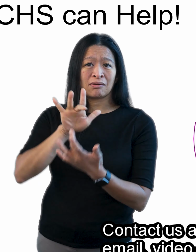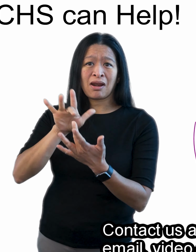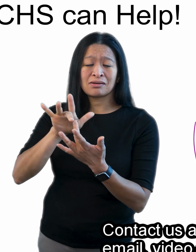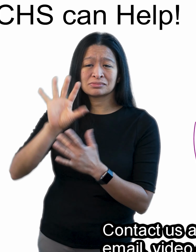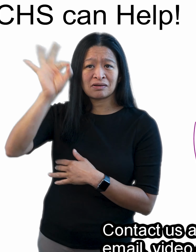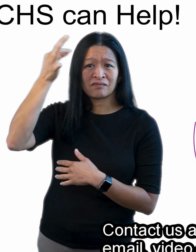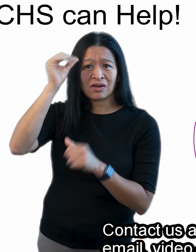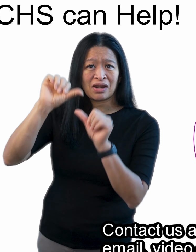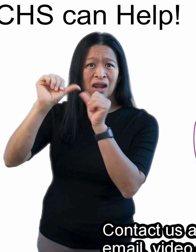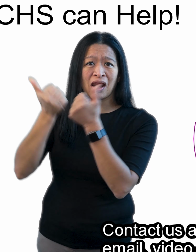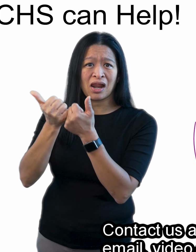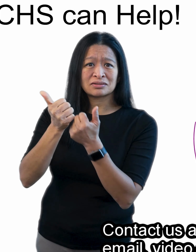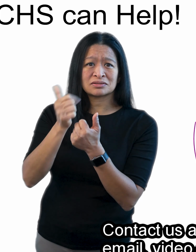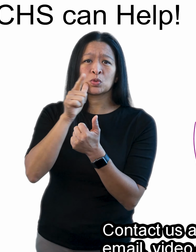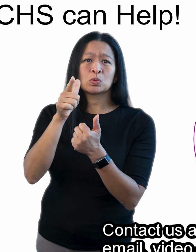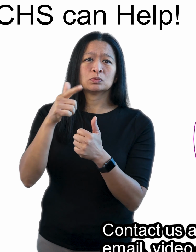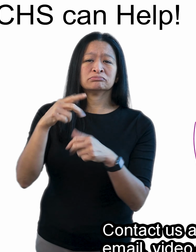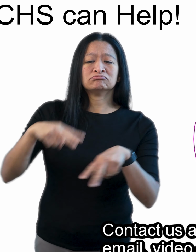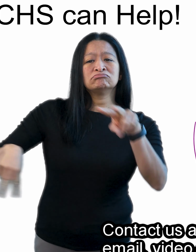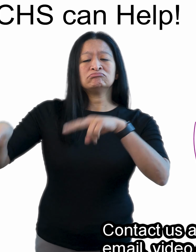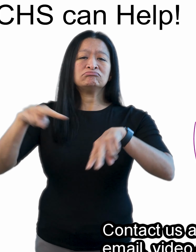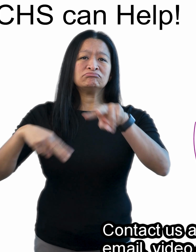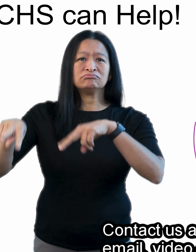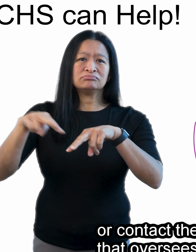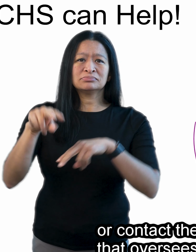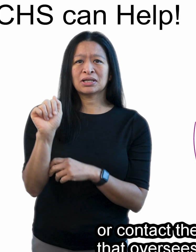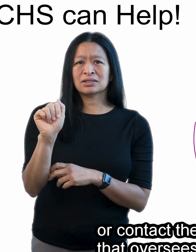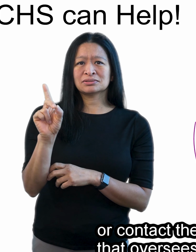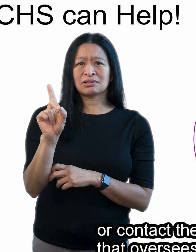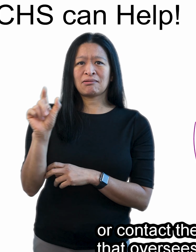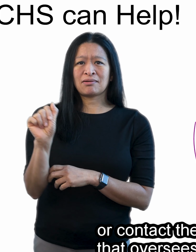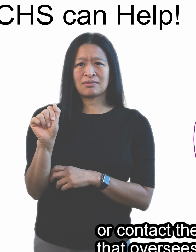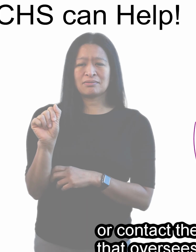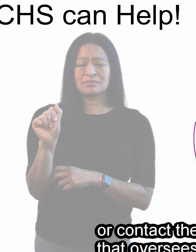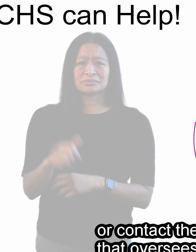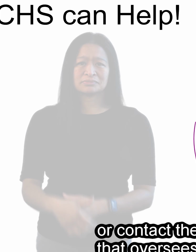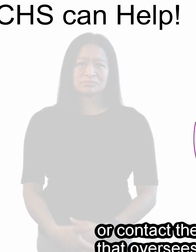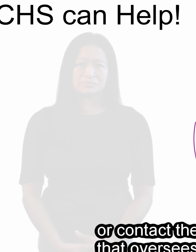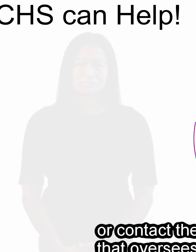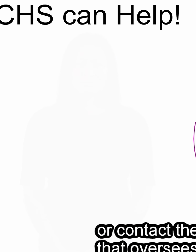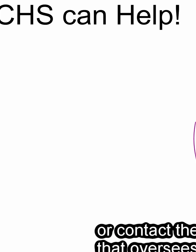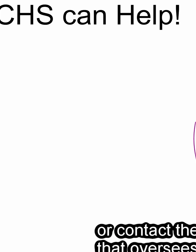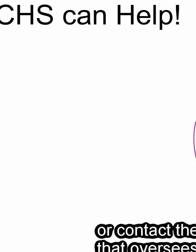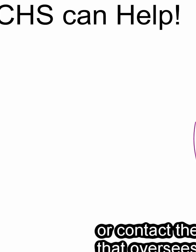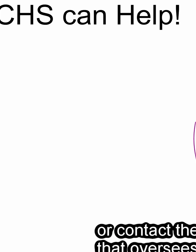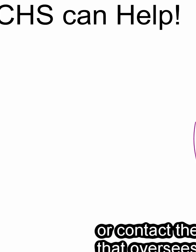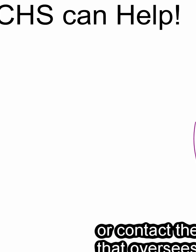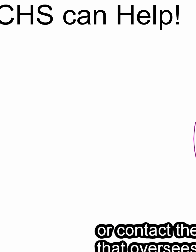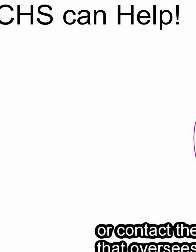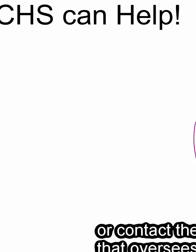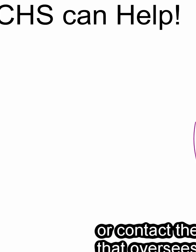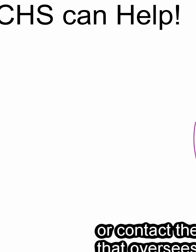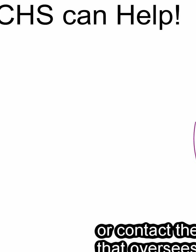through email, video phone, or text, or contact the federal agency that oversees the ADA.